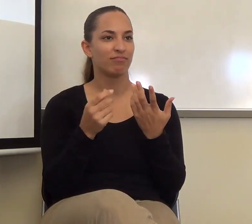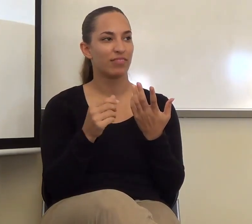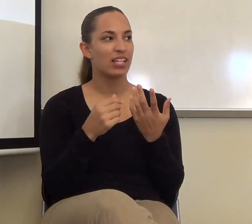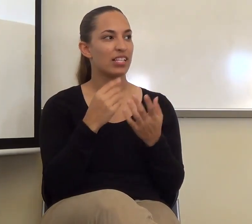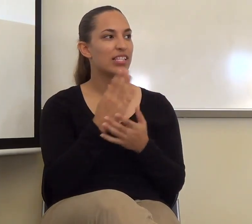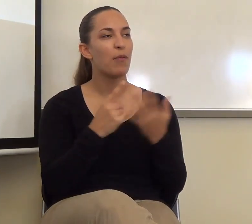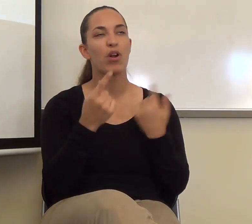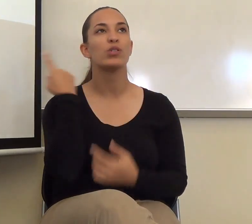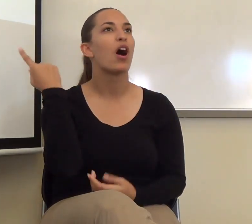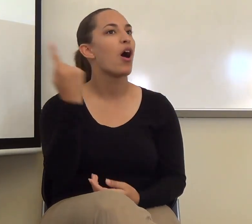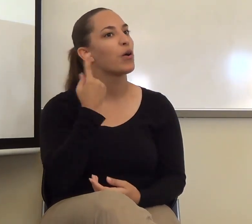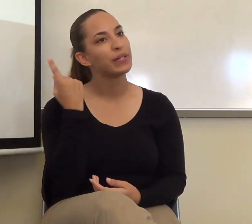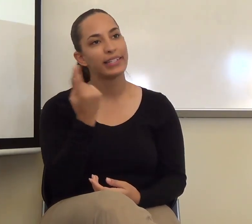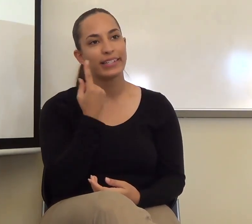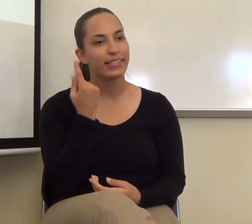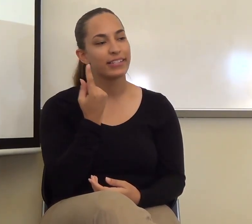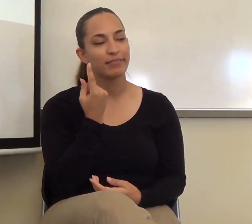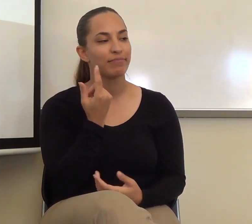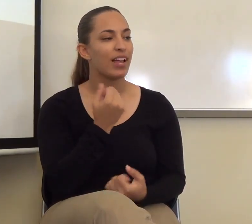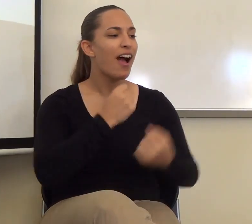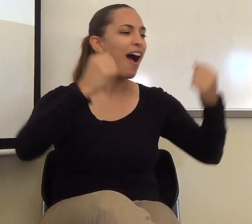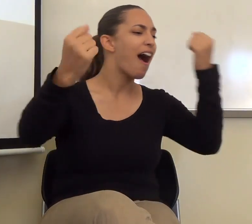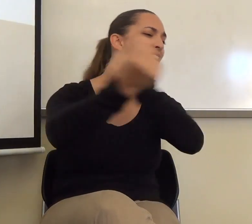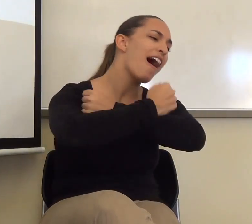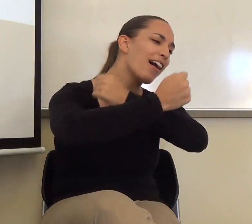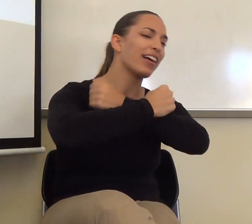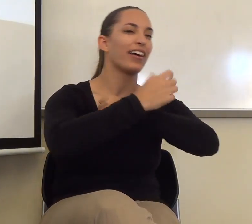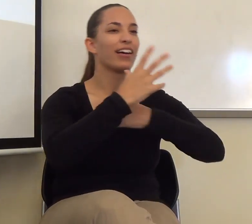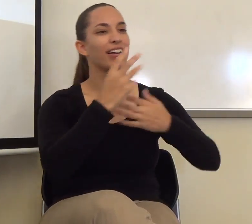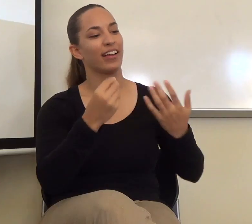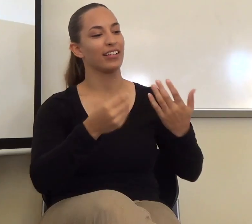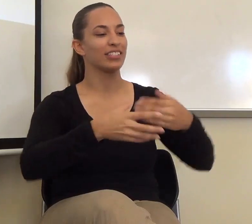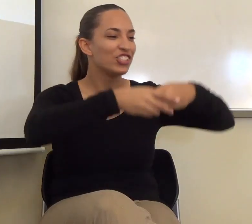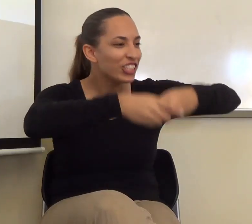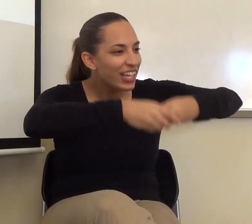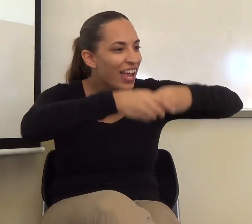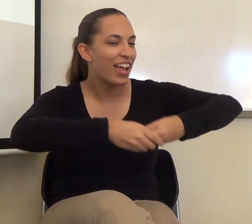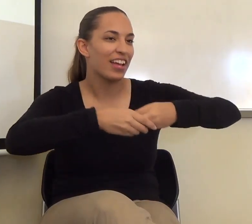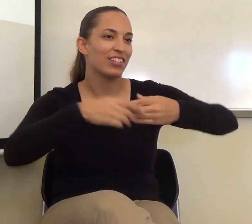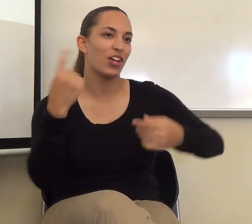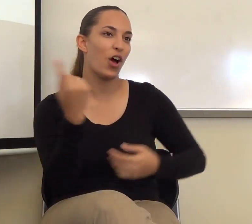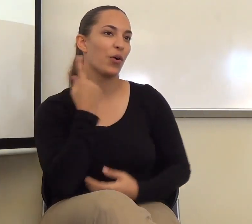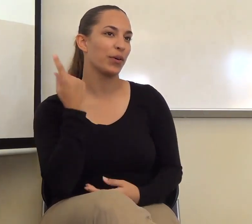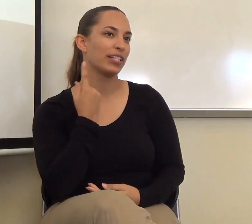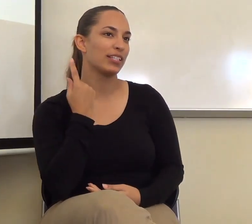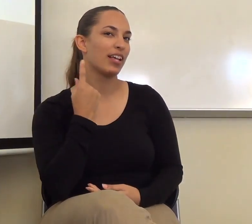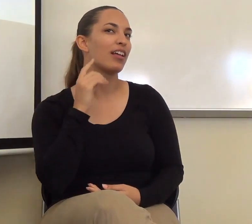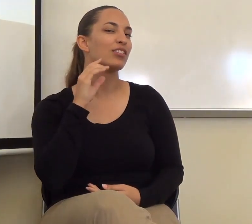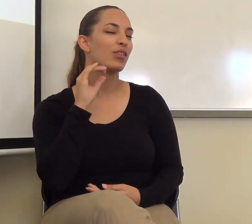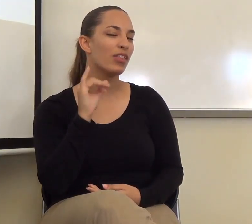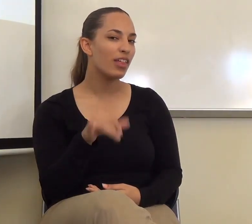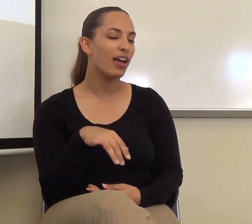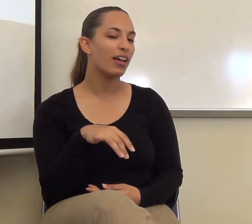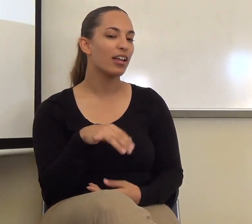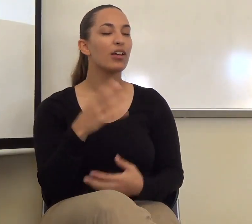who's always, hugging people, shaking hands, okay? So that works. Here's my problem, and I think